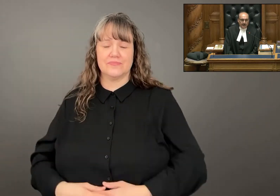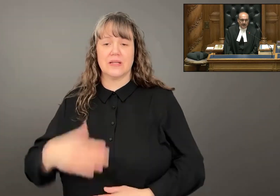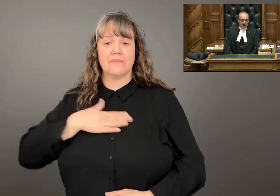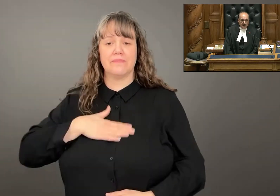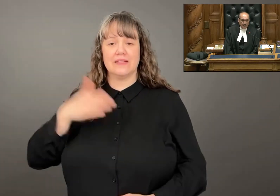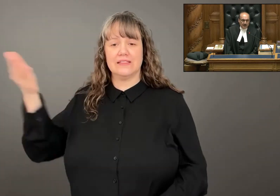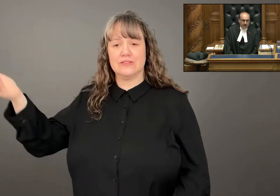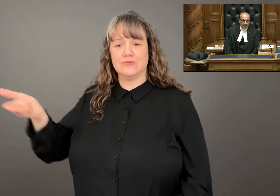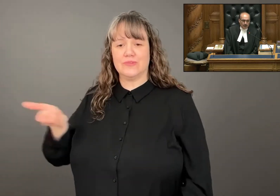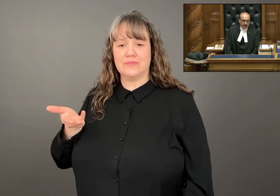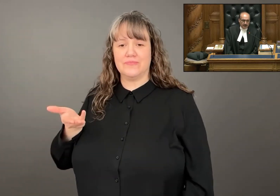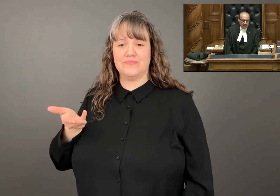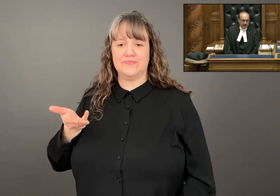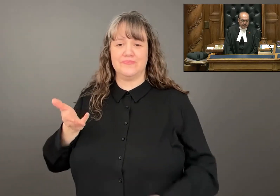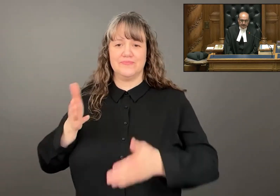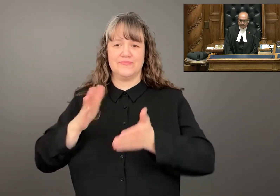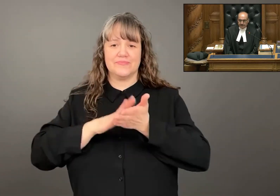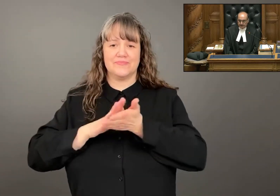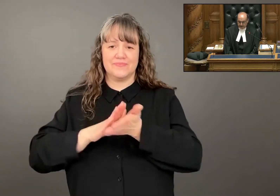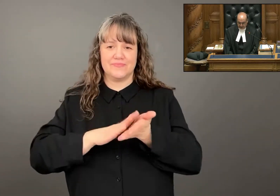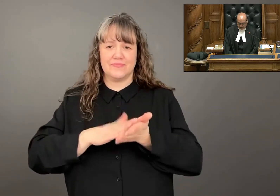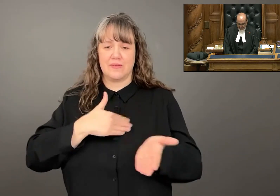Member for Richmond Bridgeport.